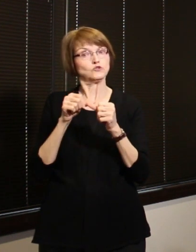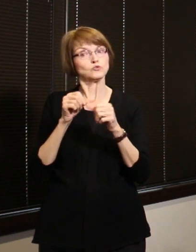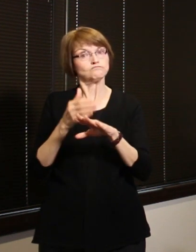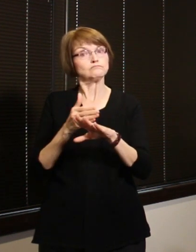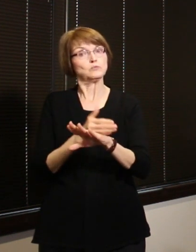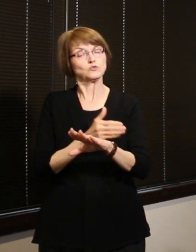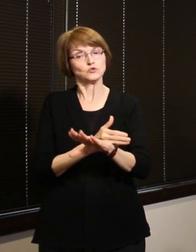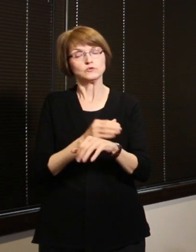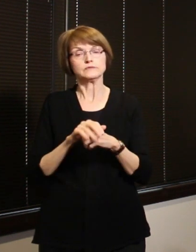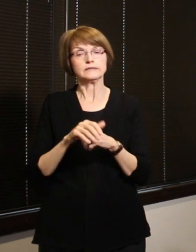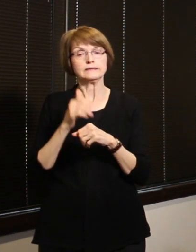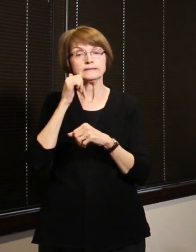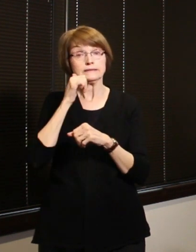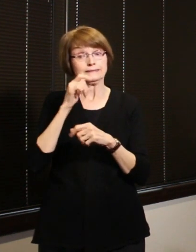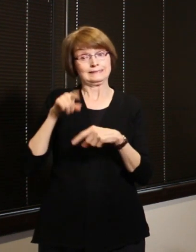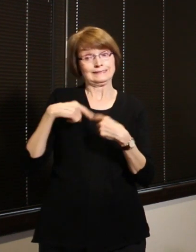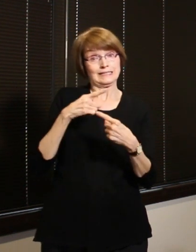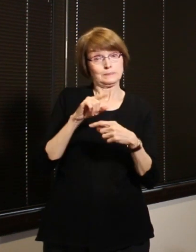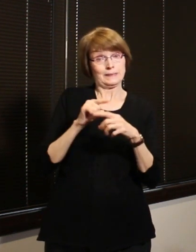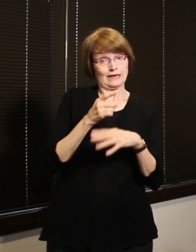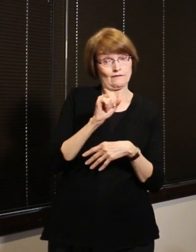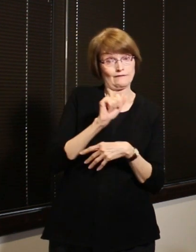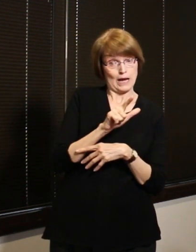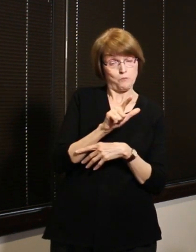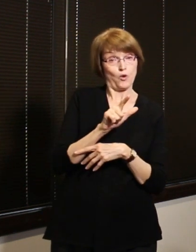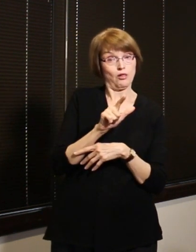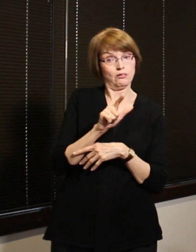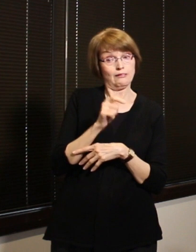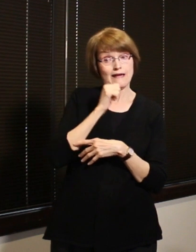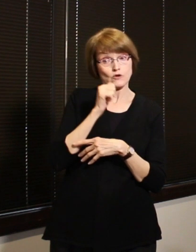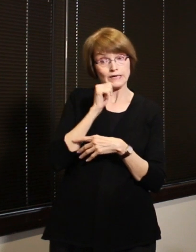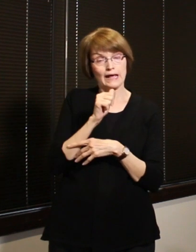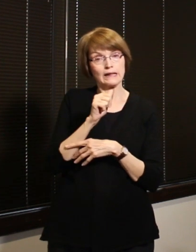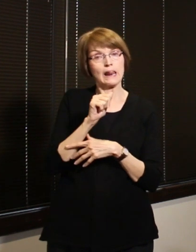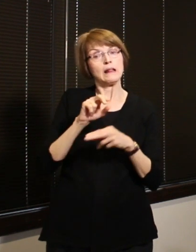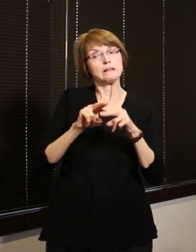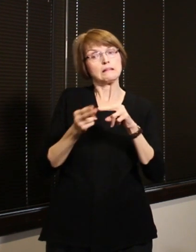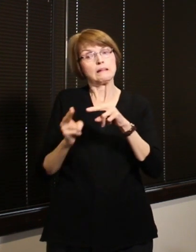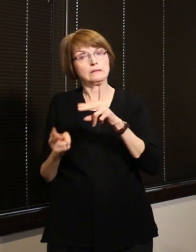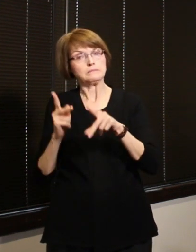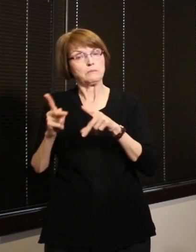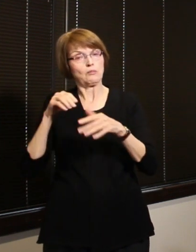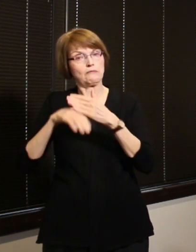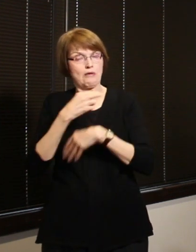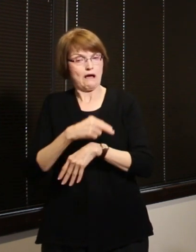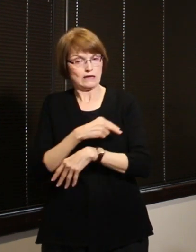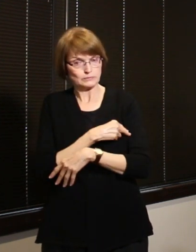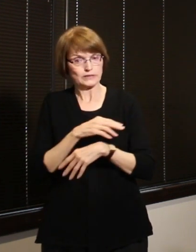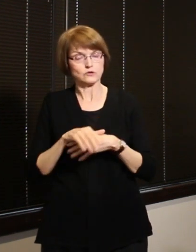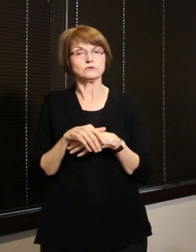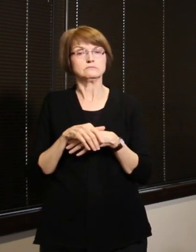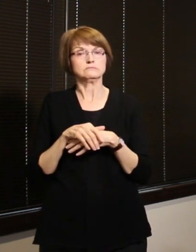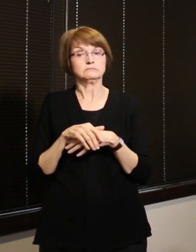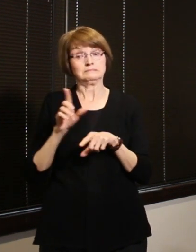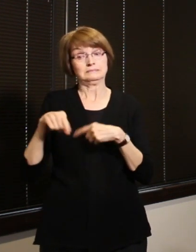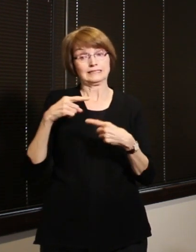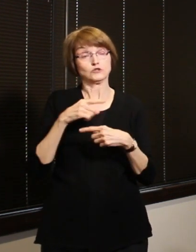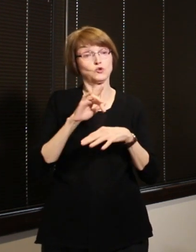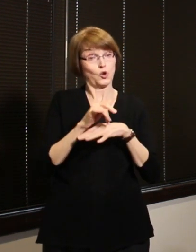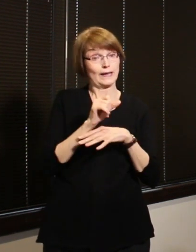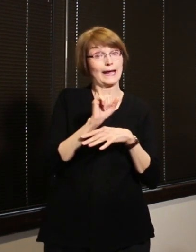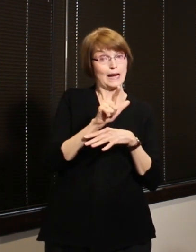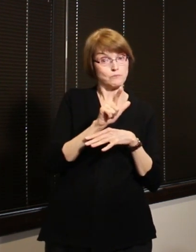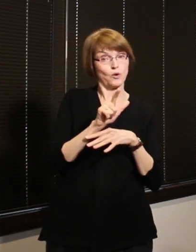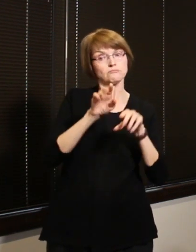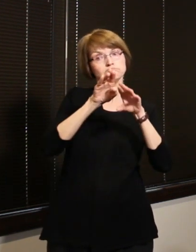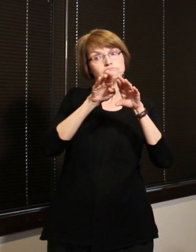daily hospitalizations since April has continued to come down. The rolling average has seen a steady decline since early April.